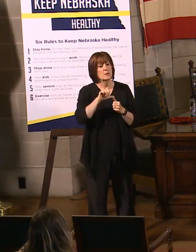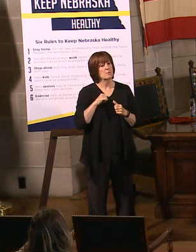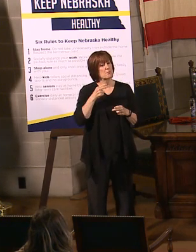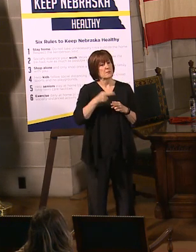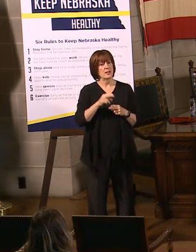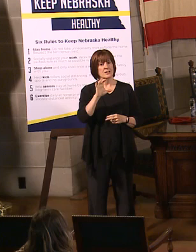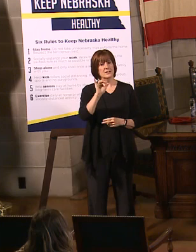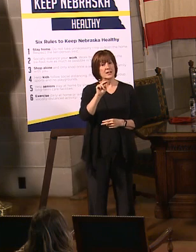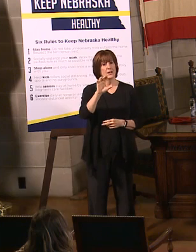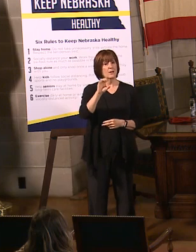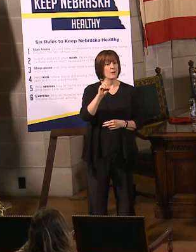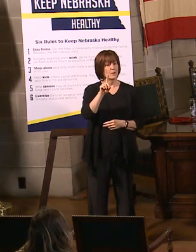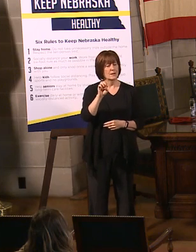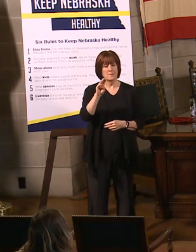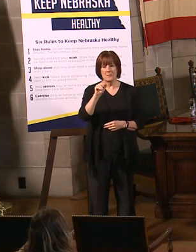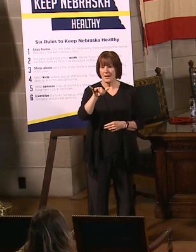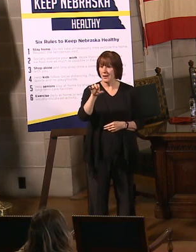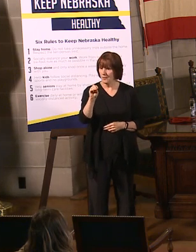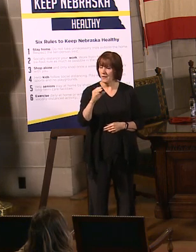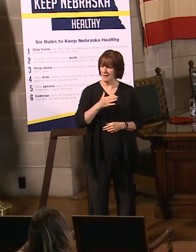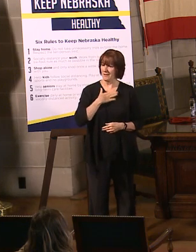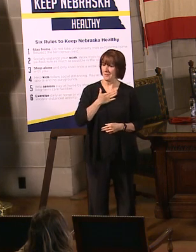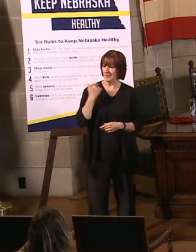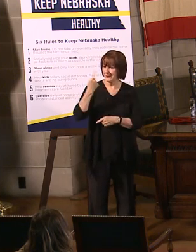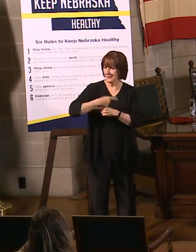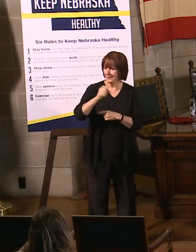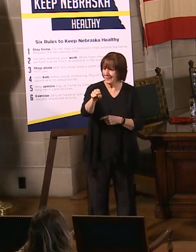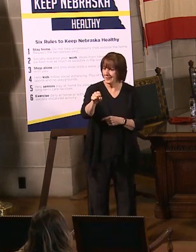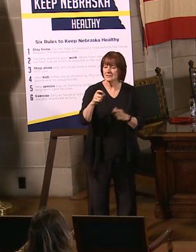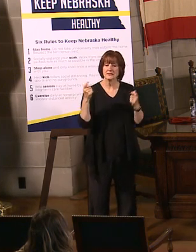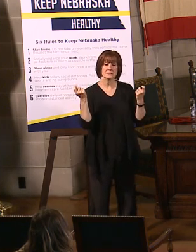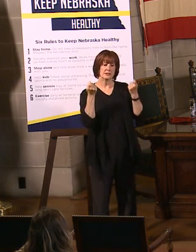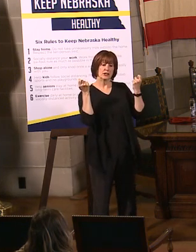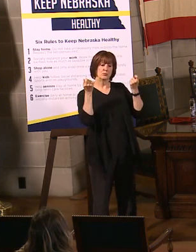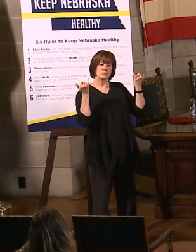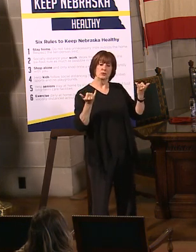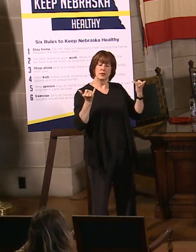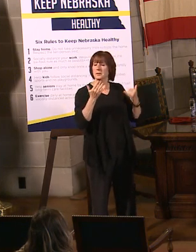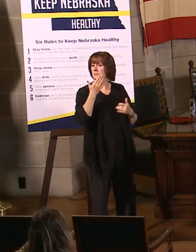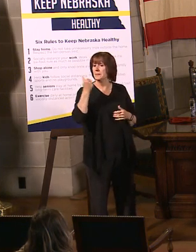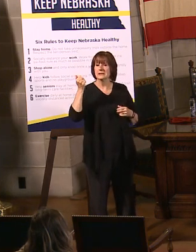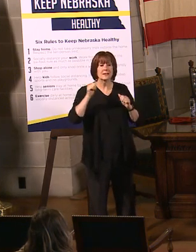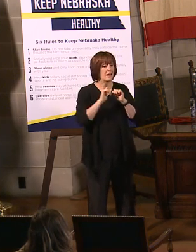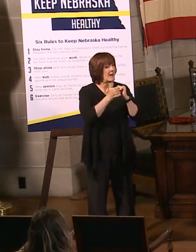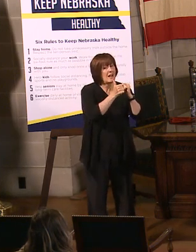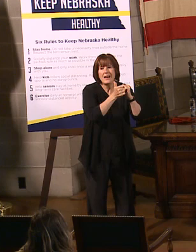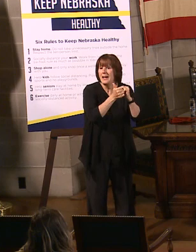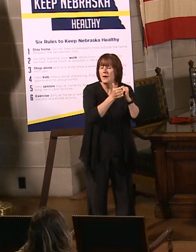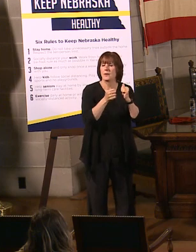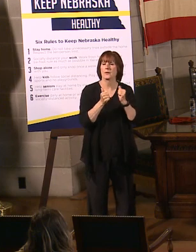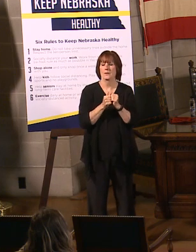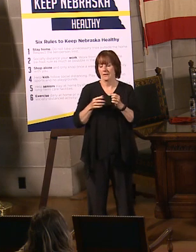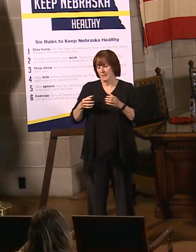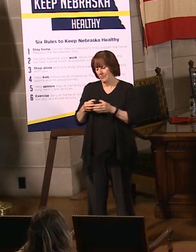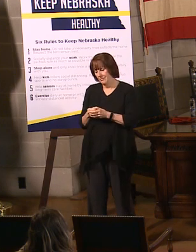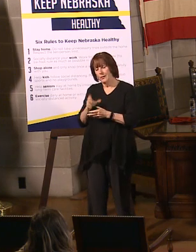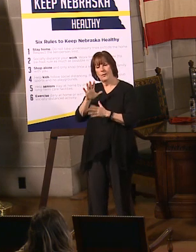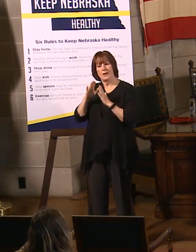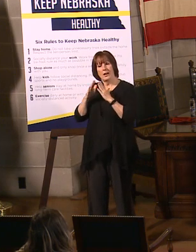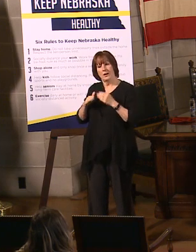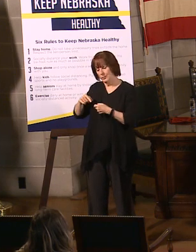everybody to have a happy Cinco de Mayo. But if you're celebrating this again today, the best practice will be to celebrate just with people in your